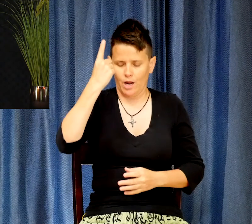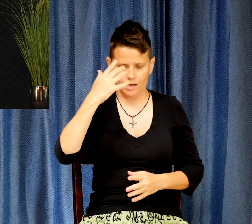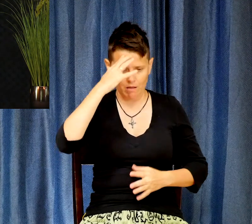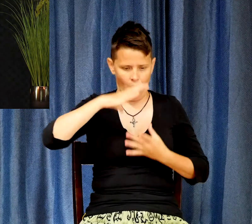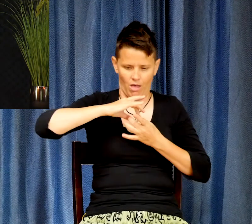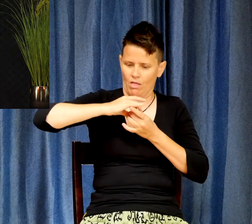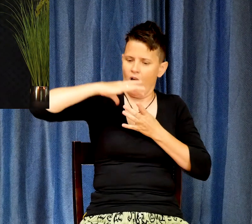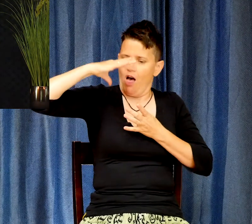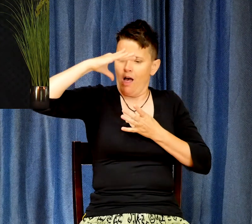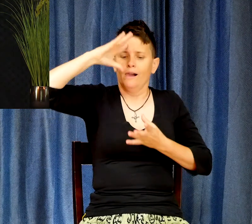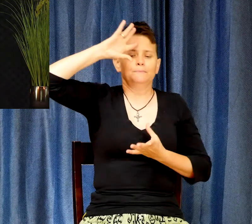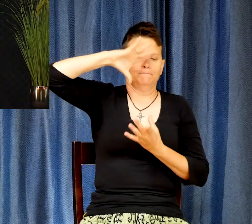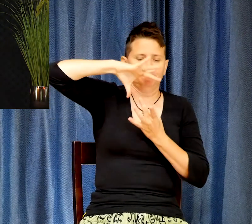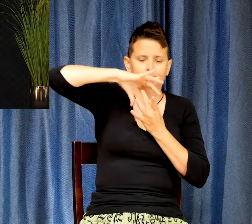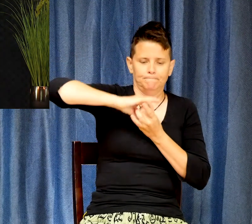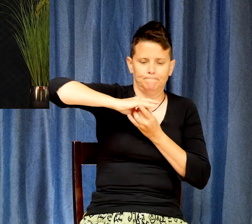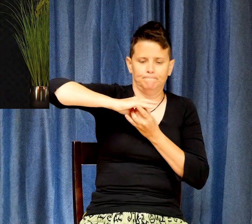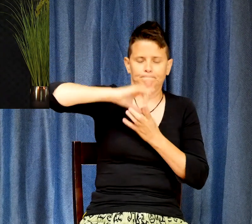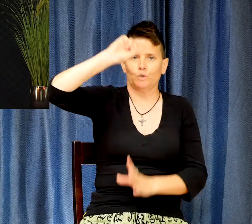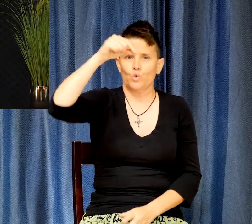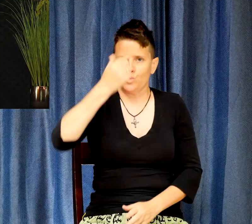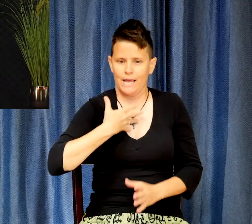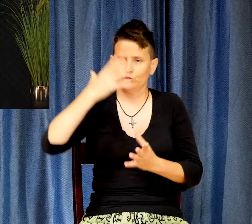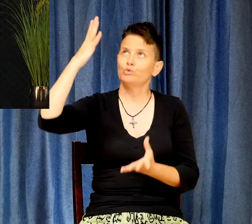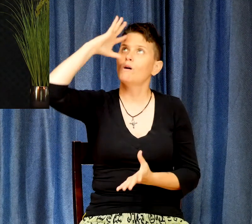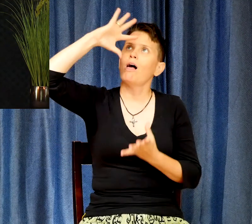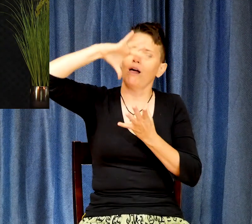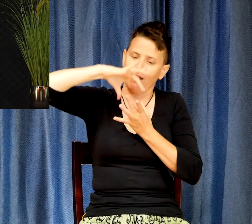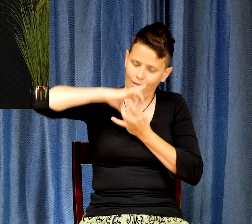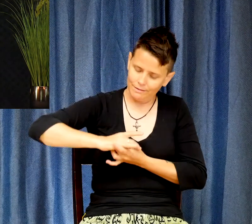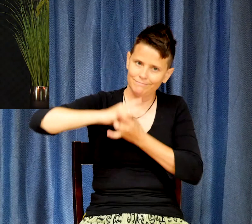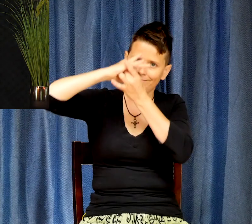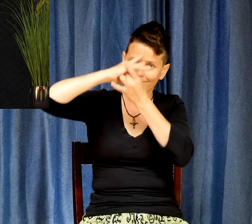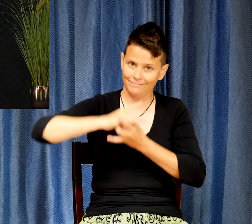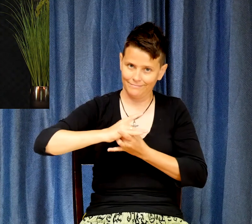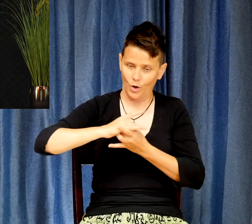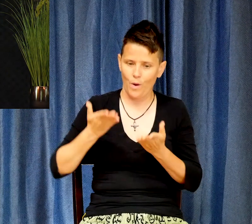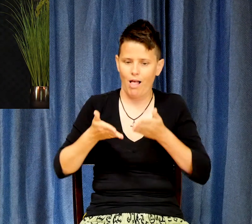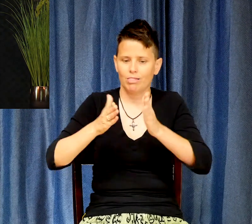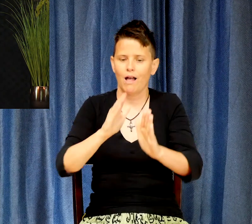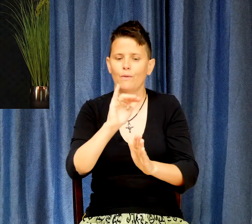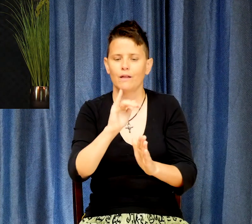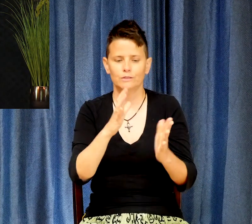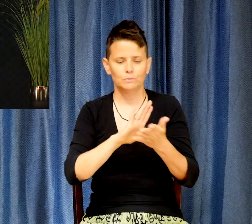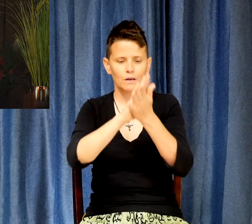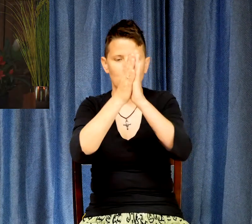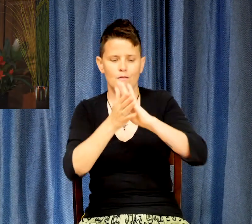heart, those gaps between human and being, we allow ourselves to be in that Christ light.